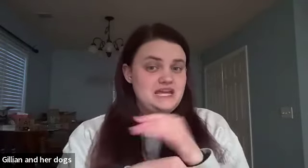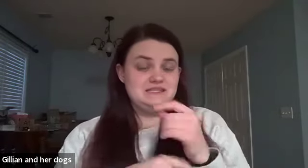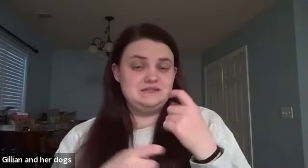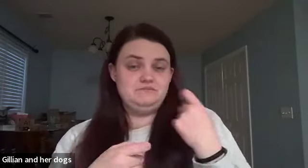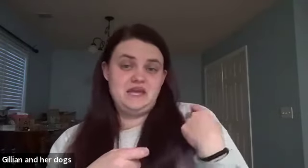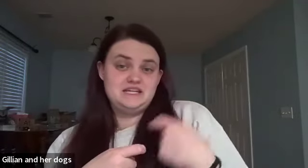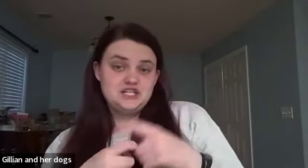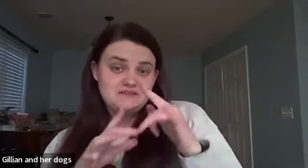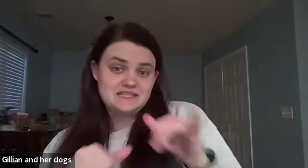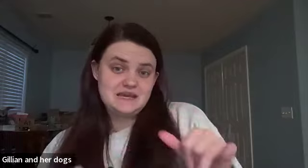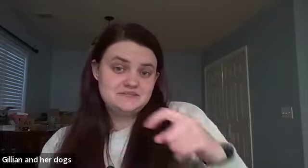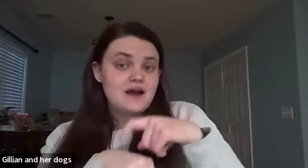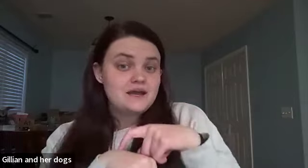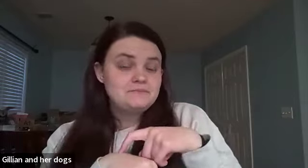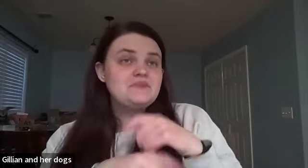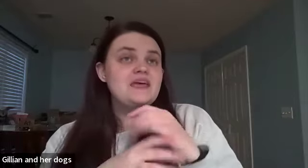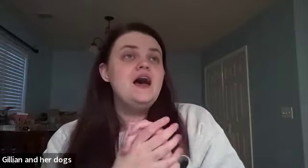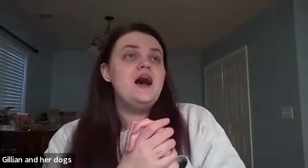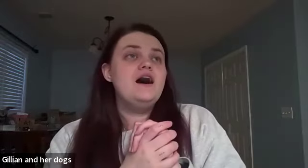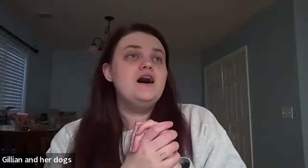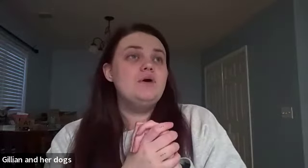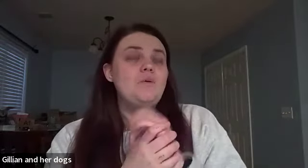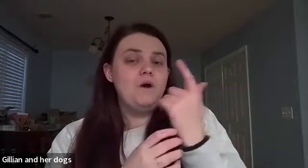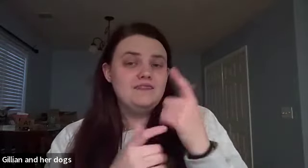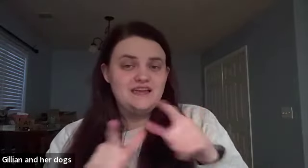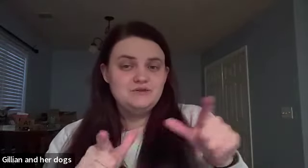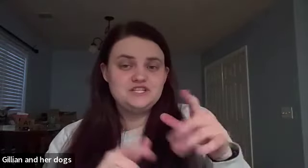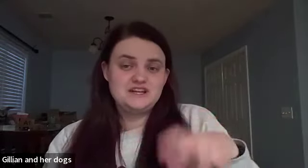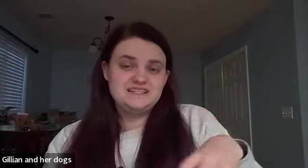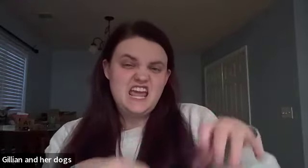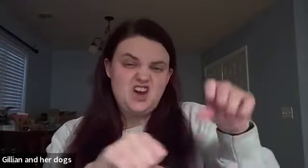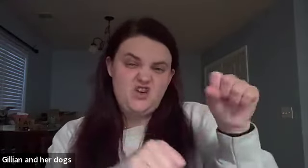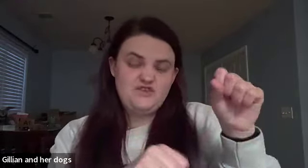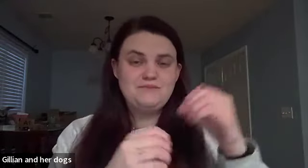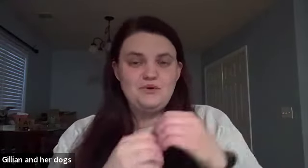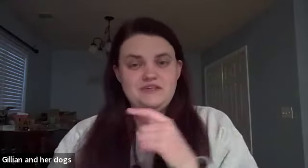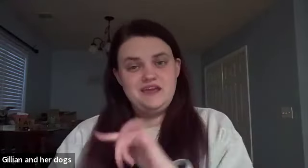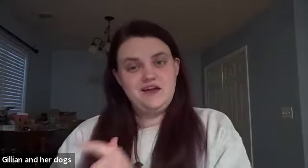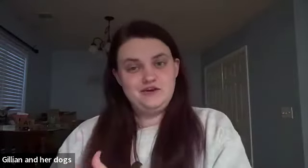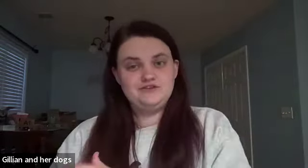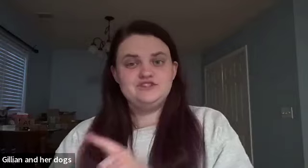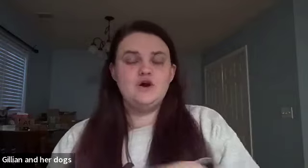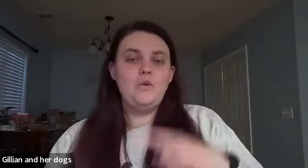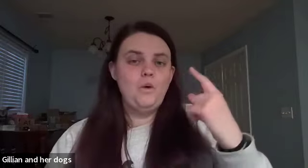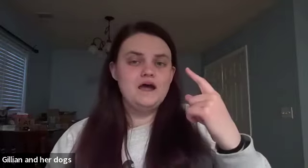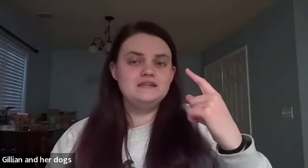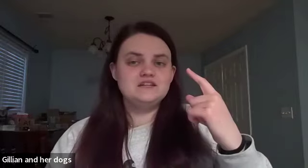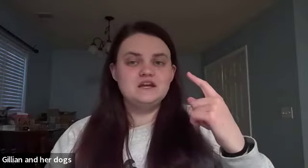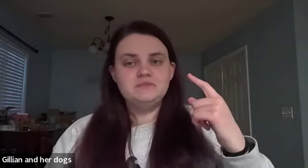and Spanish at the same time. One language is going to take over more than the other. So one's going to